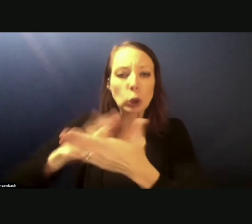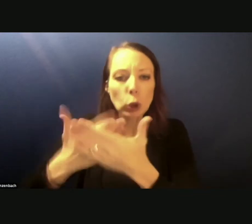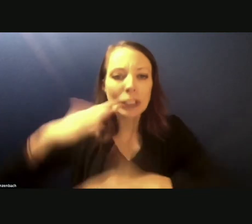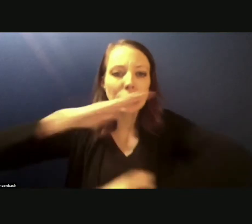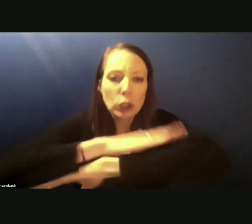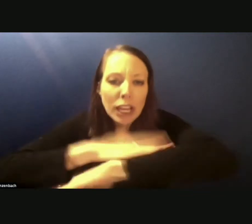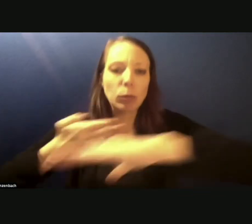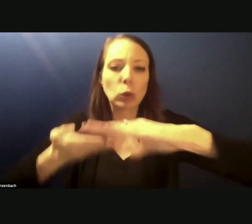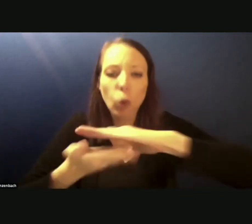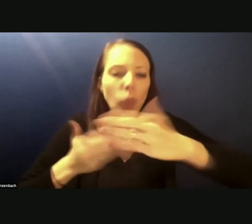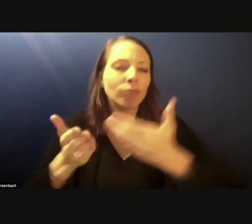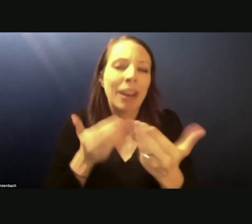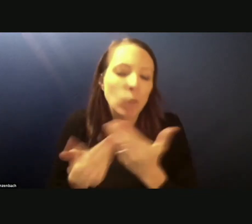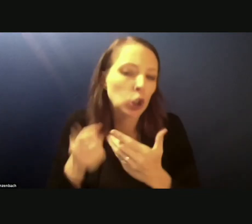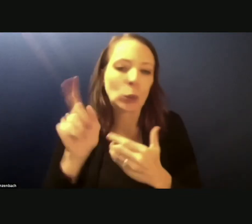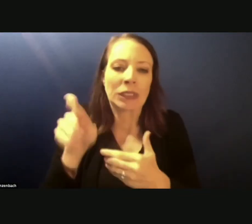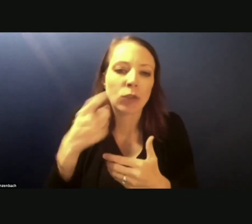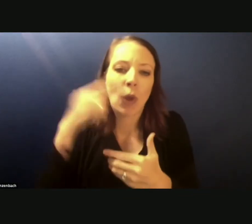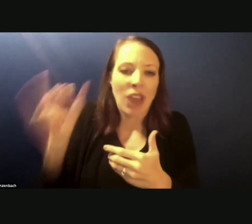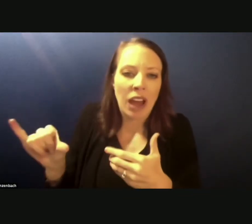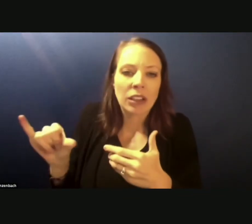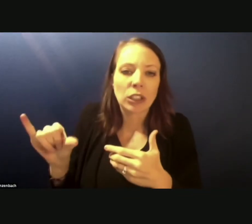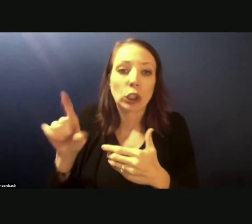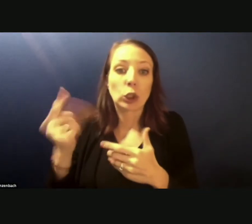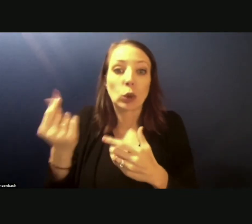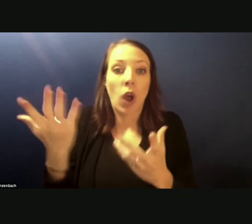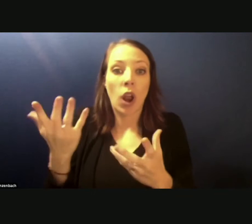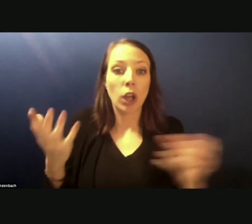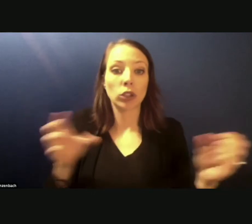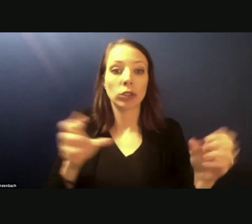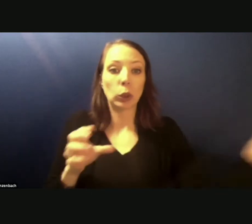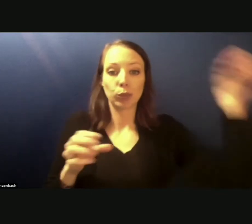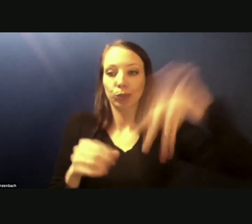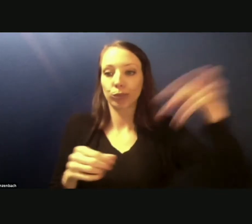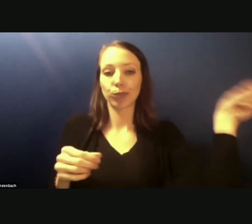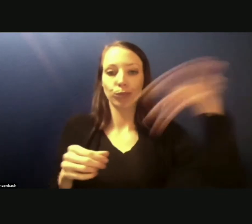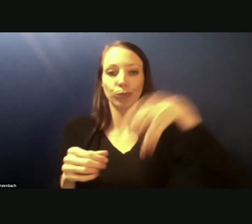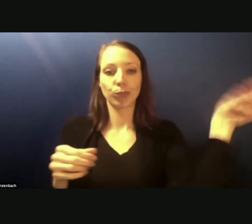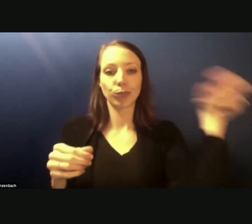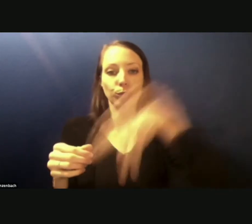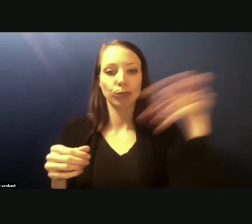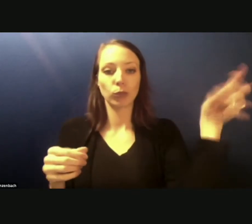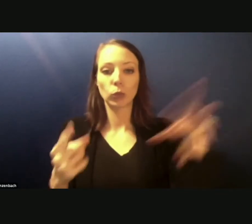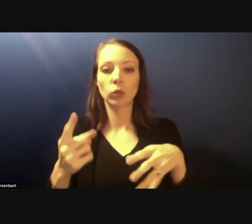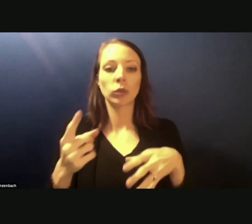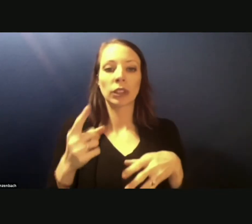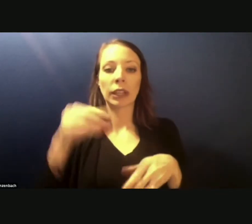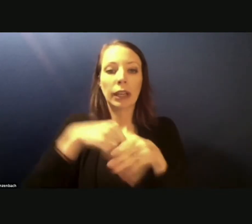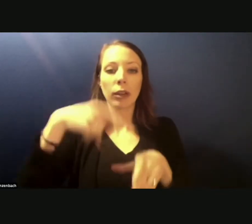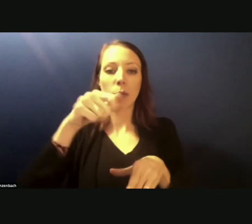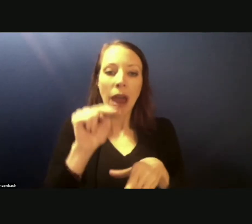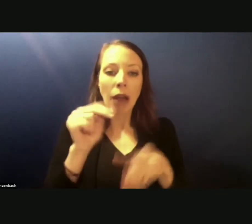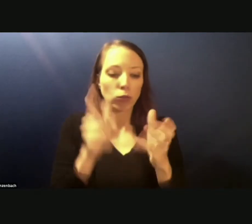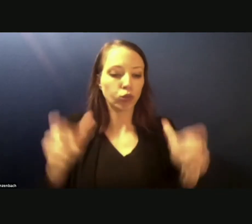stove, and what have you. Whatever you need for that dish, all you have to do is reach. And you just put in one thing into the pan or what have you. You